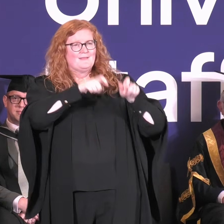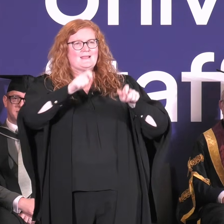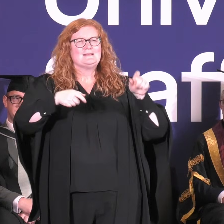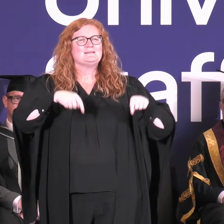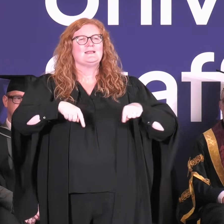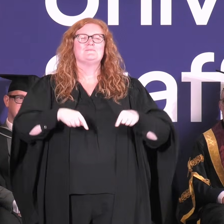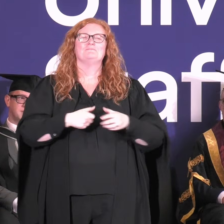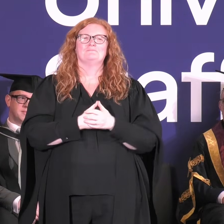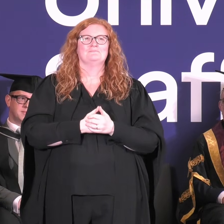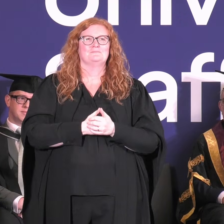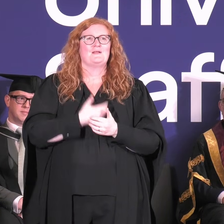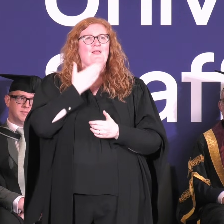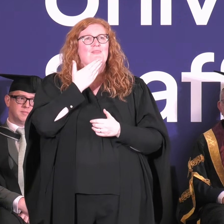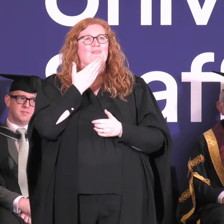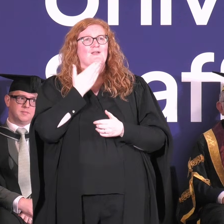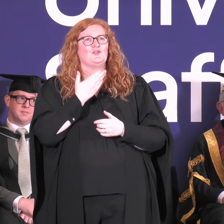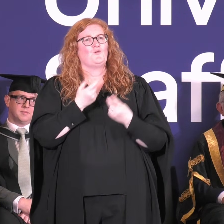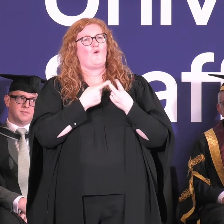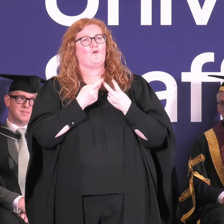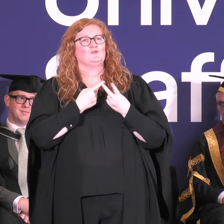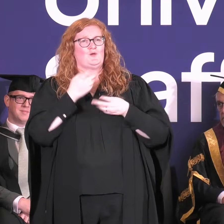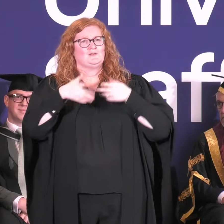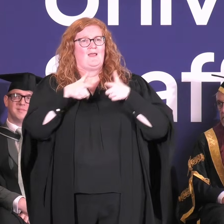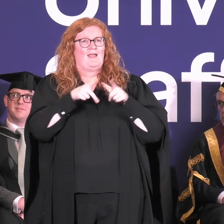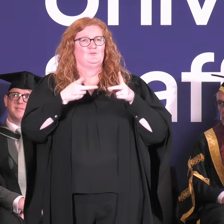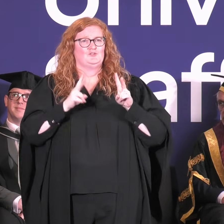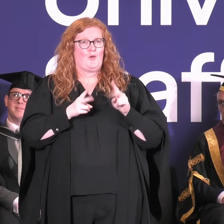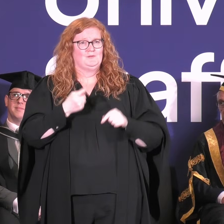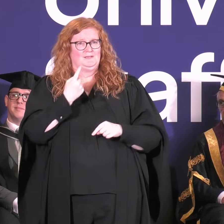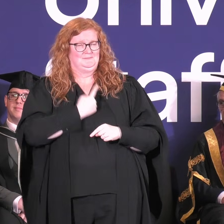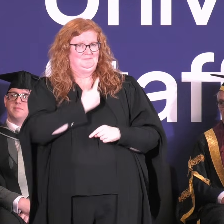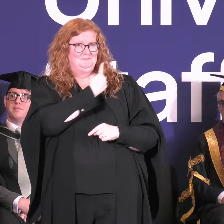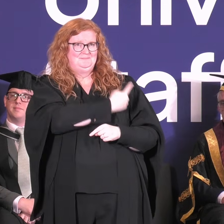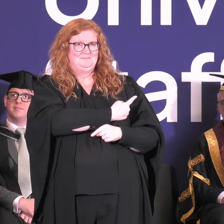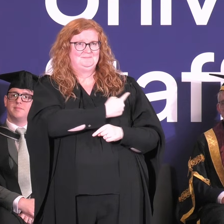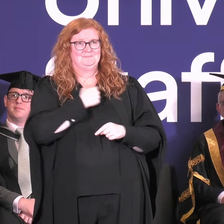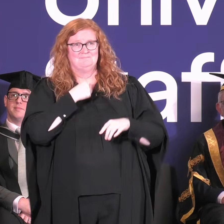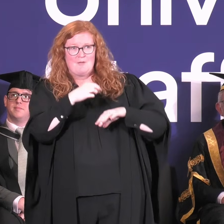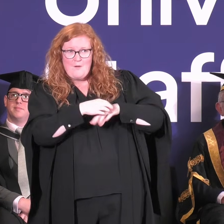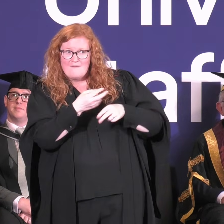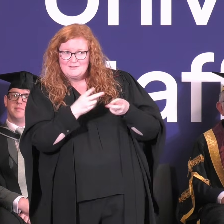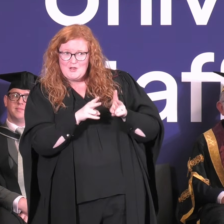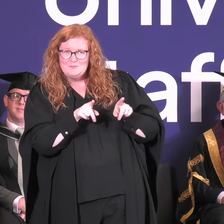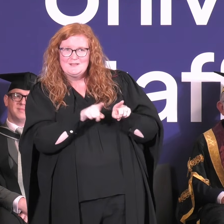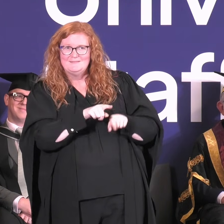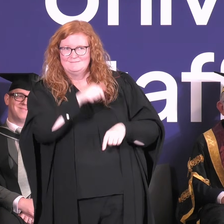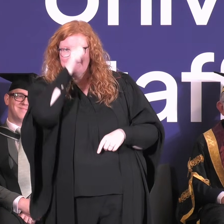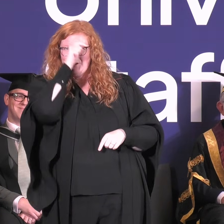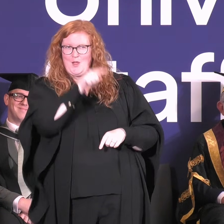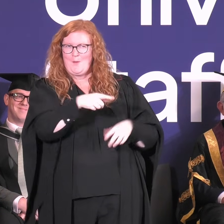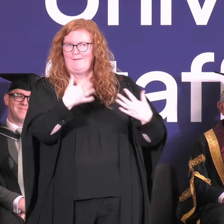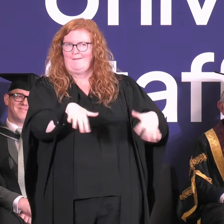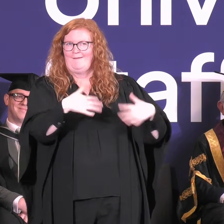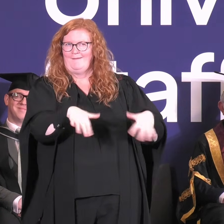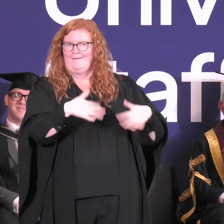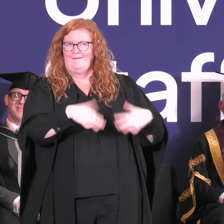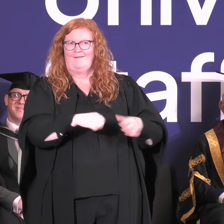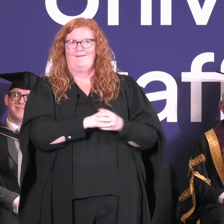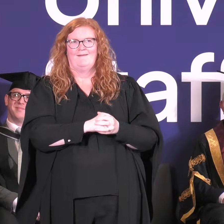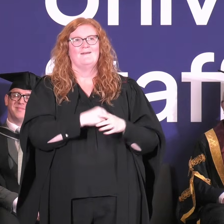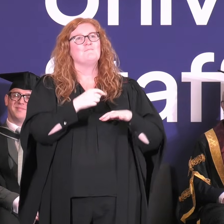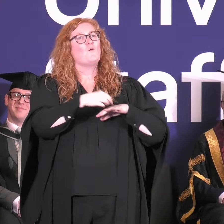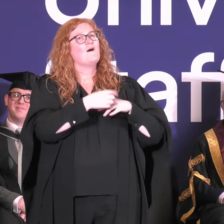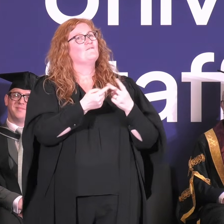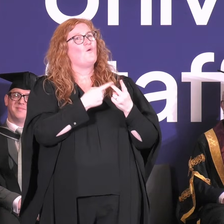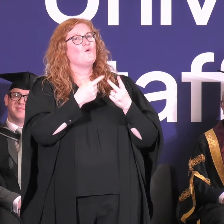Thank you too to these brilliant British Sign Language interpreters. My wife is one, so I know they are absolutely exceptional. My wife is also a